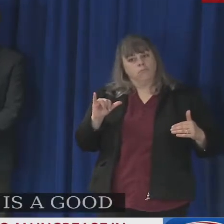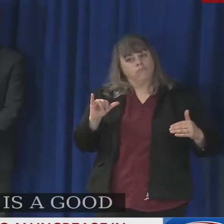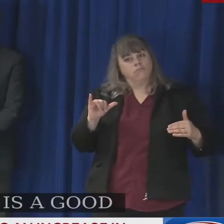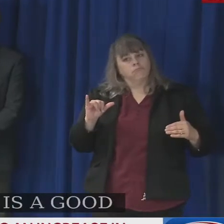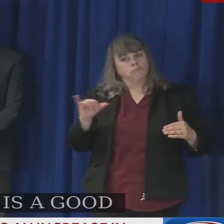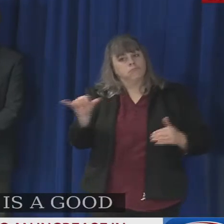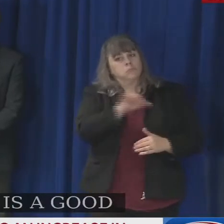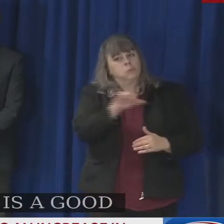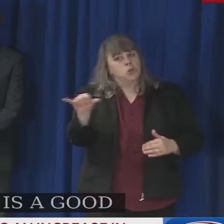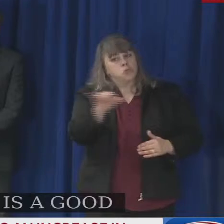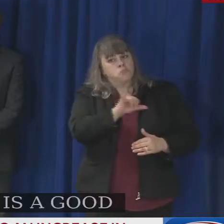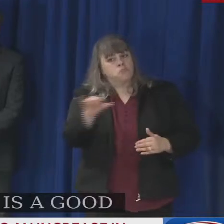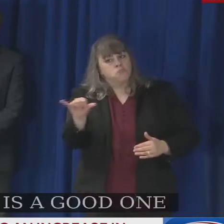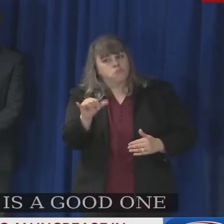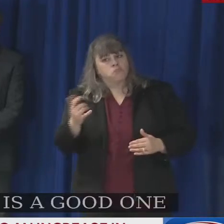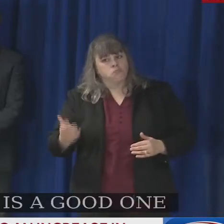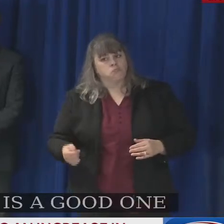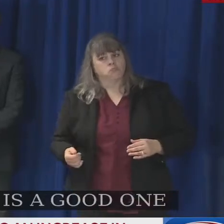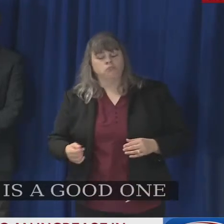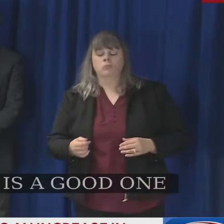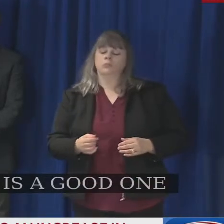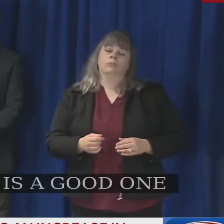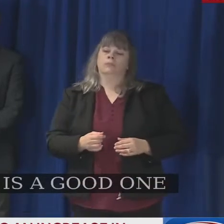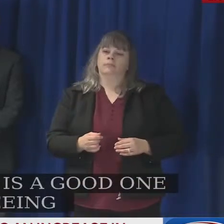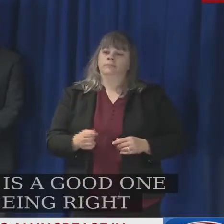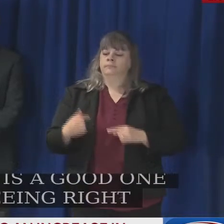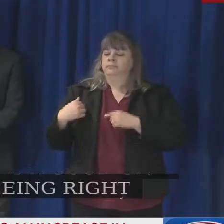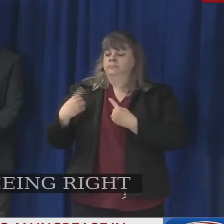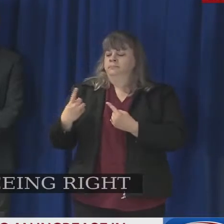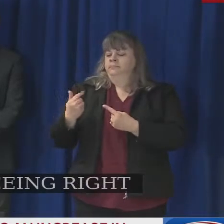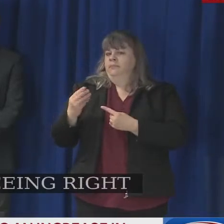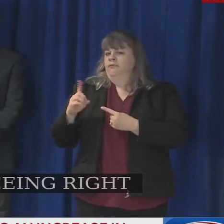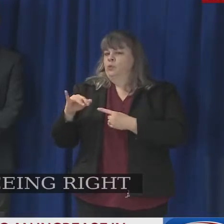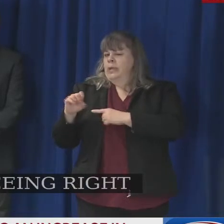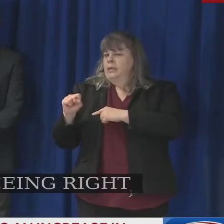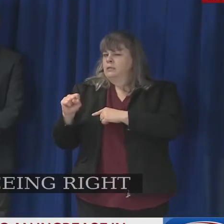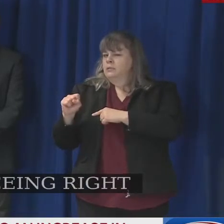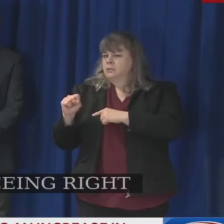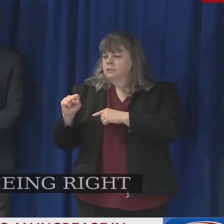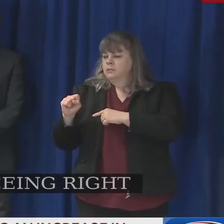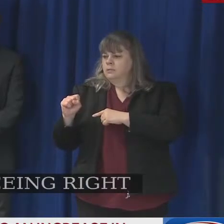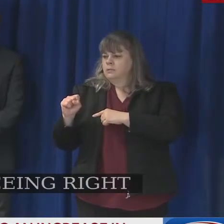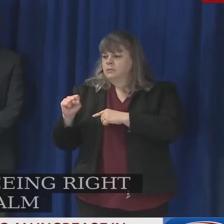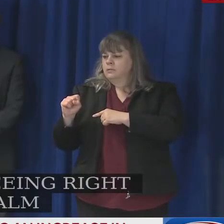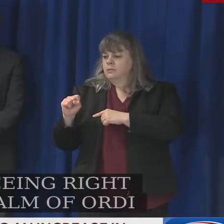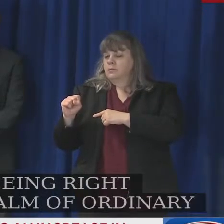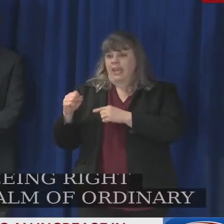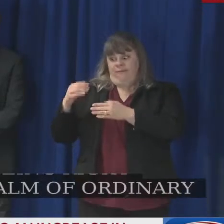summer? And you know, I think the last few days we've seen, you know, if you look at